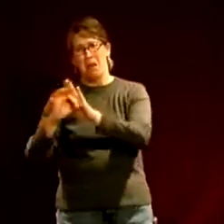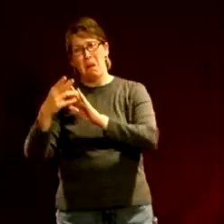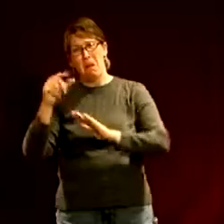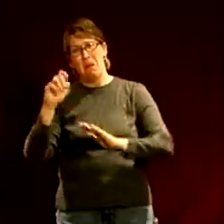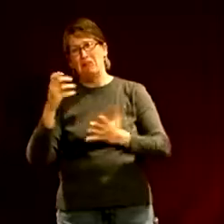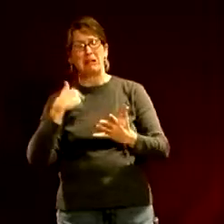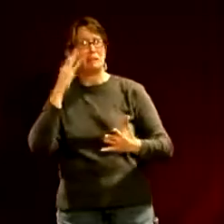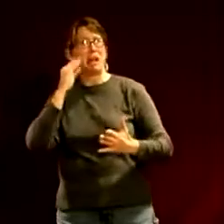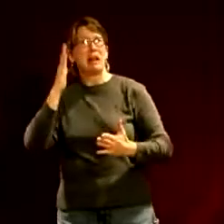But